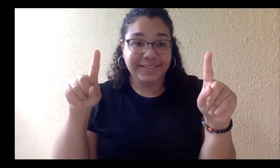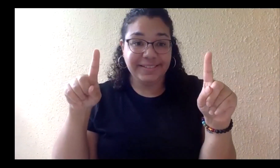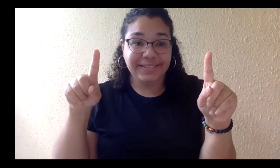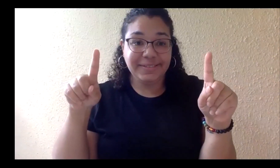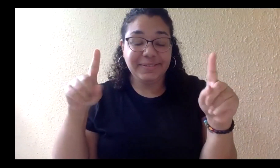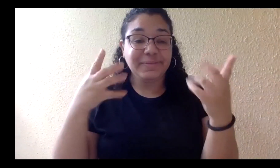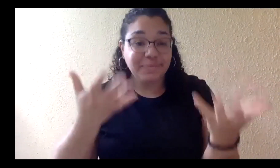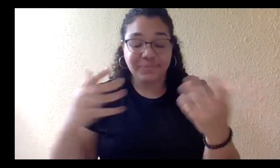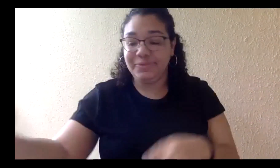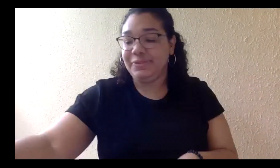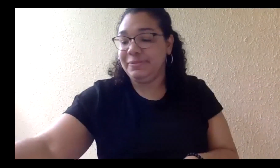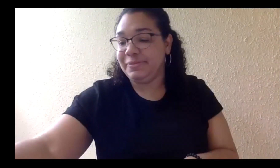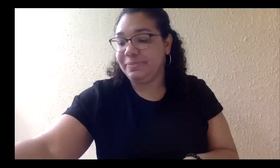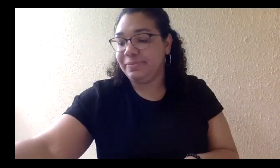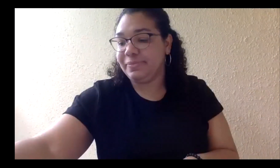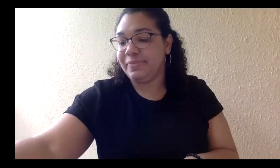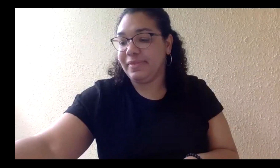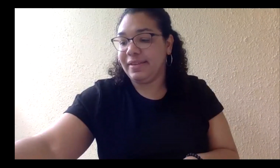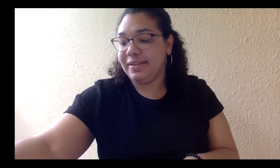That becomes part of your achievement.